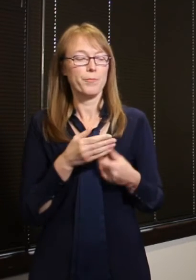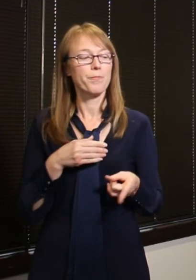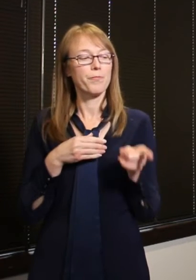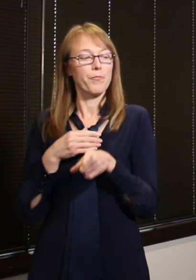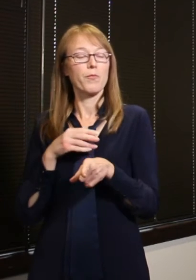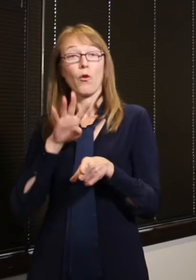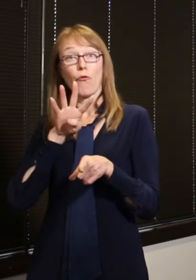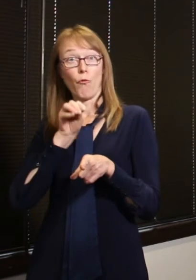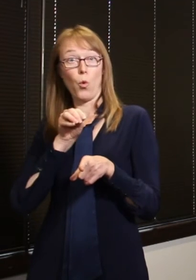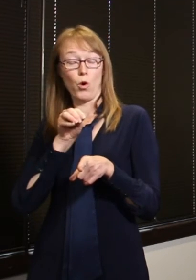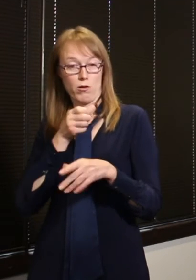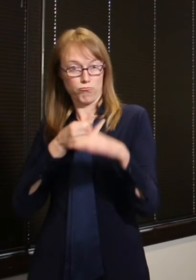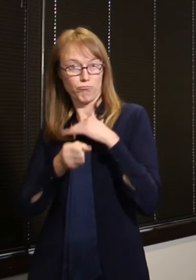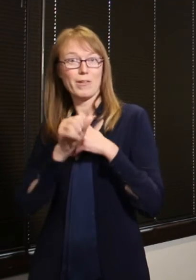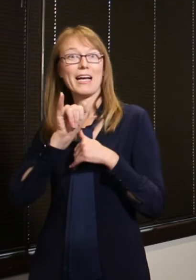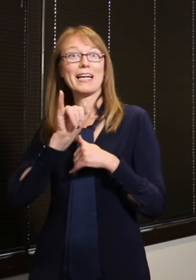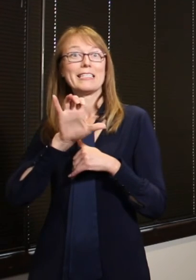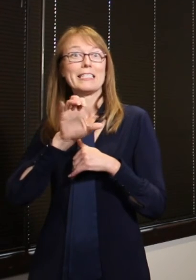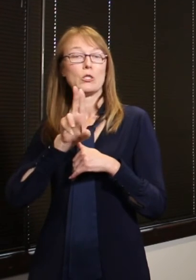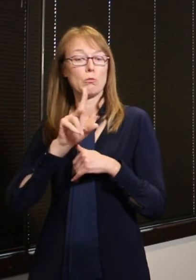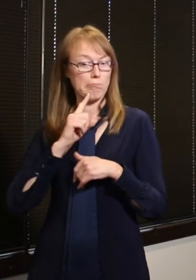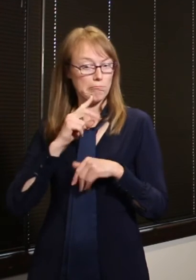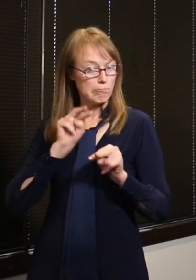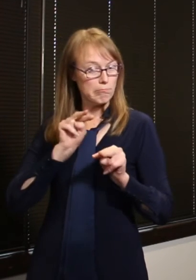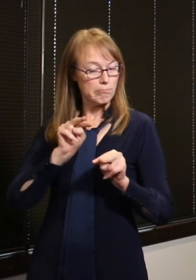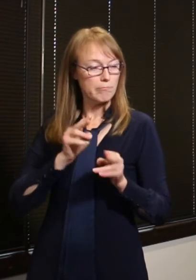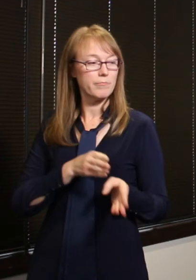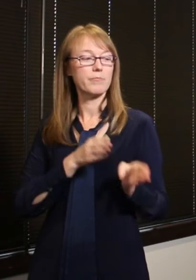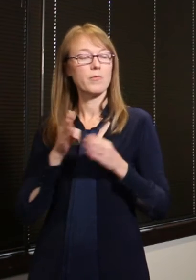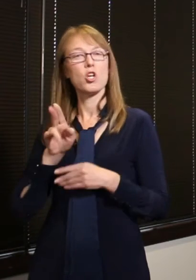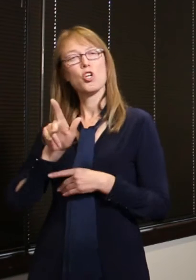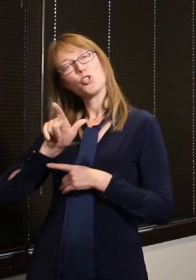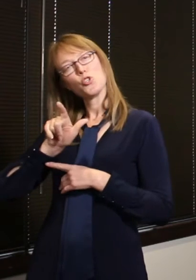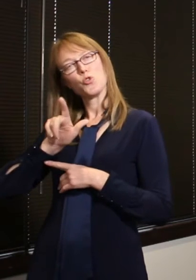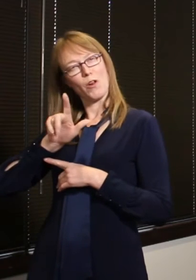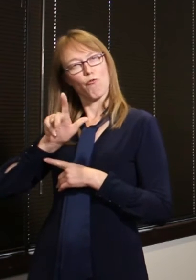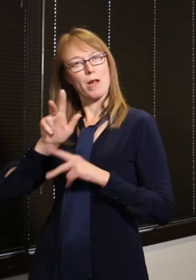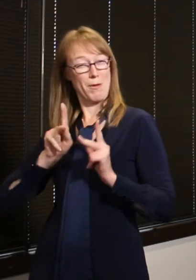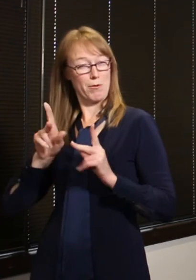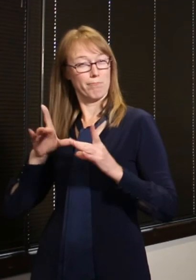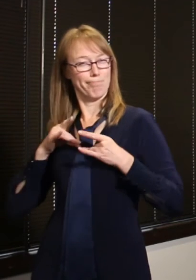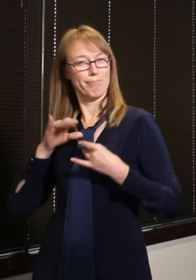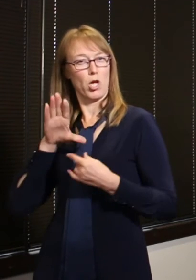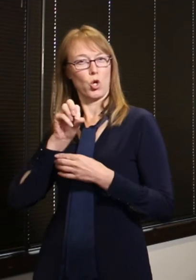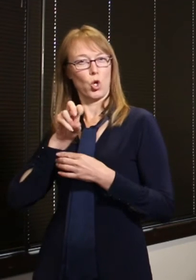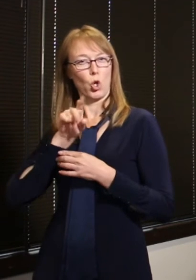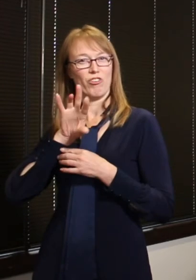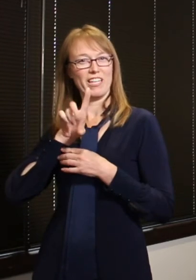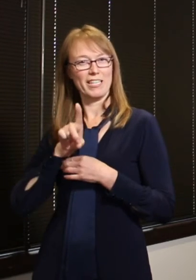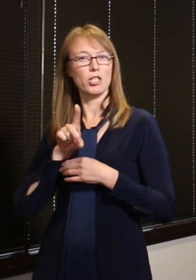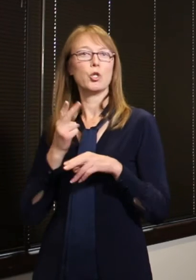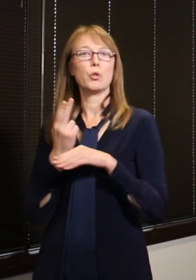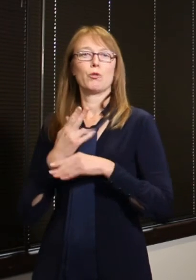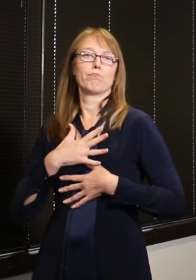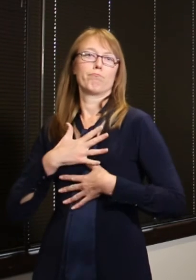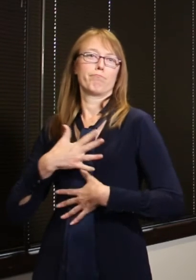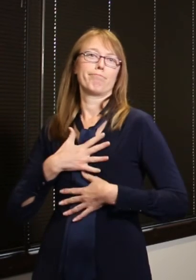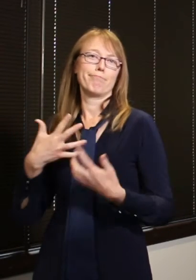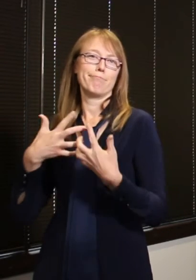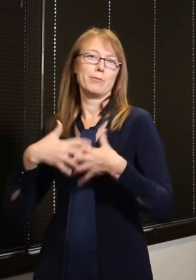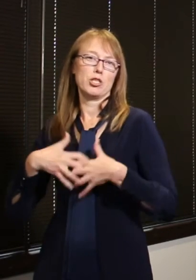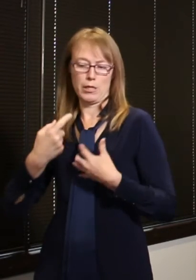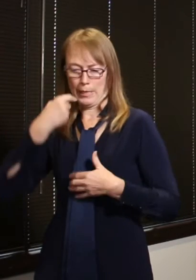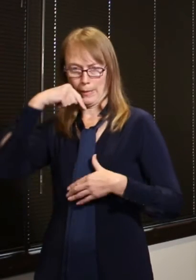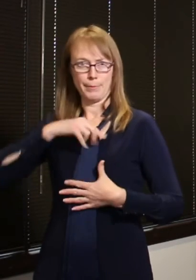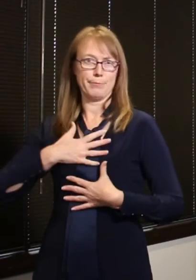units, and we have 23 confirmed COVID patients on our ventilators. Now these numbers have all either